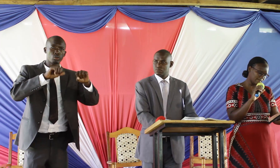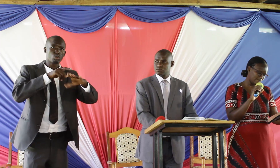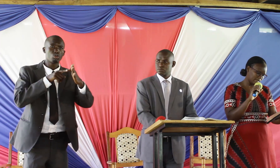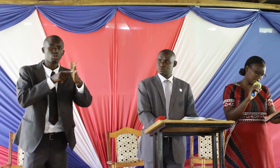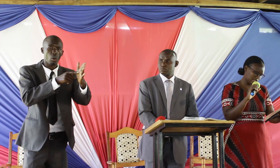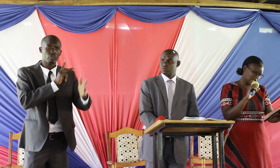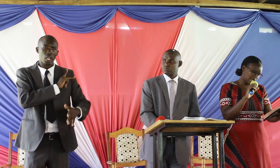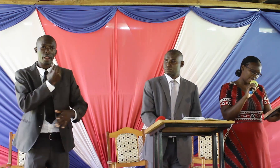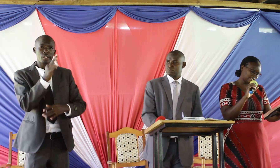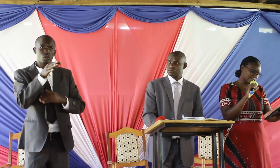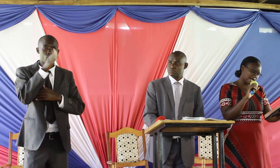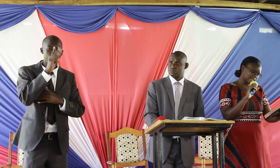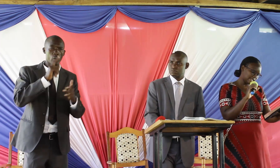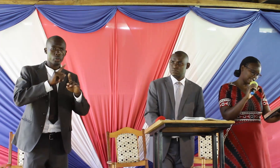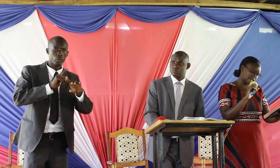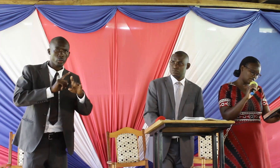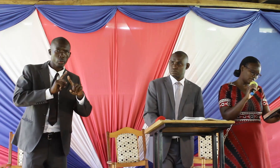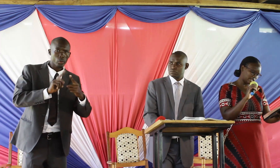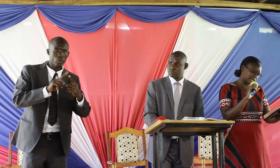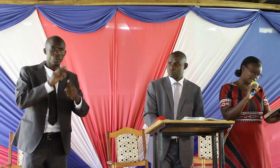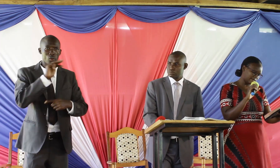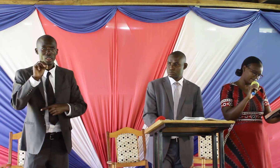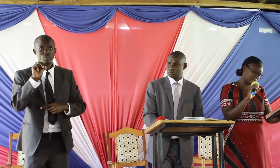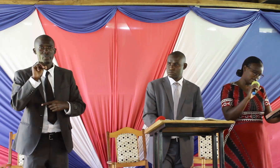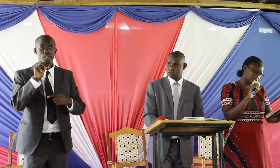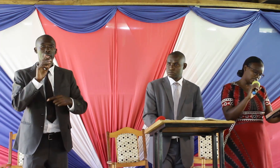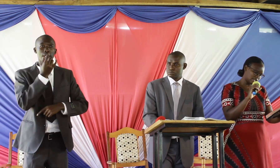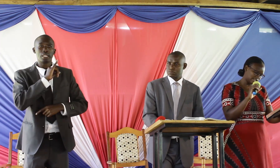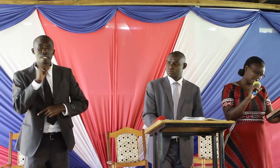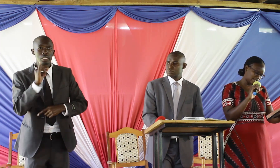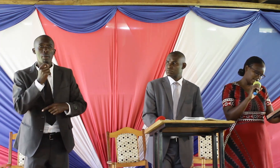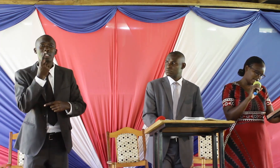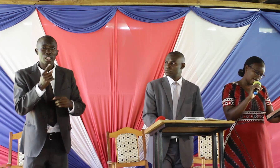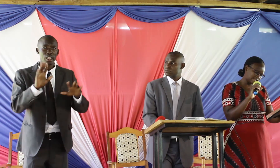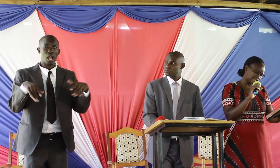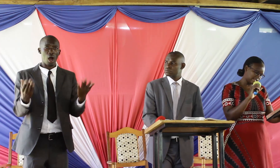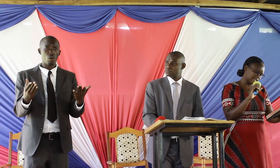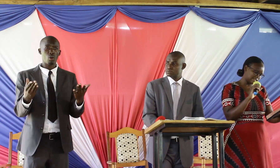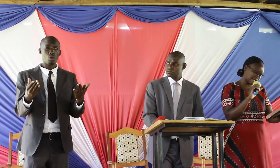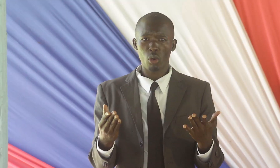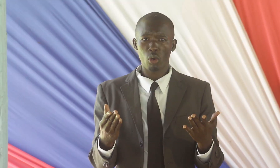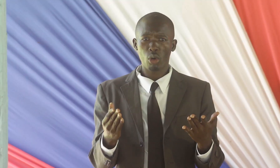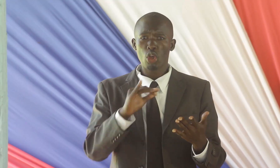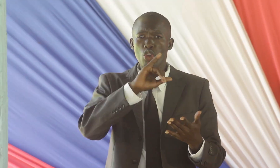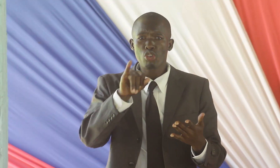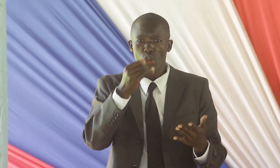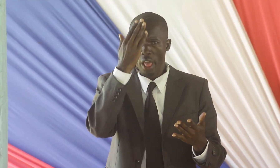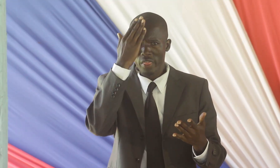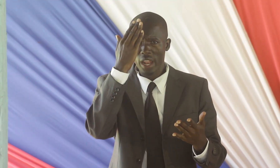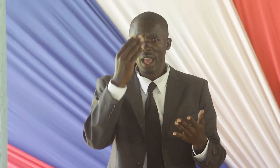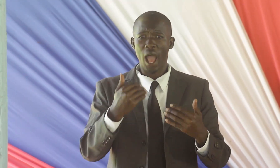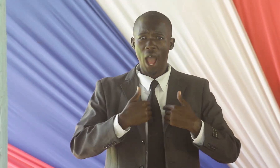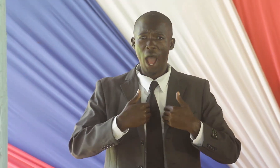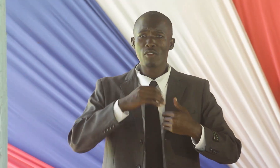unto him?" And Ziba said unto the king, "Jonathan has yet a son who